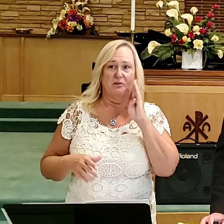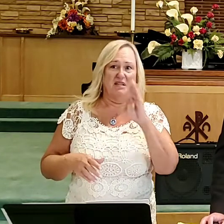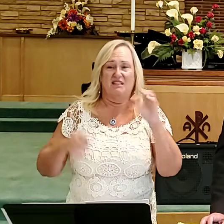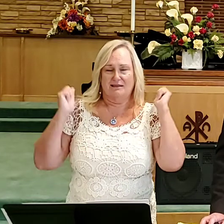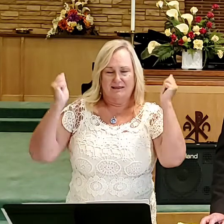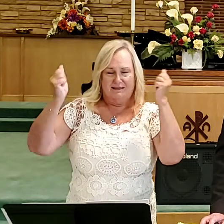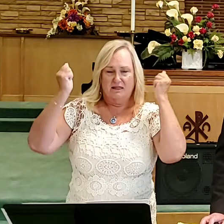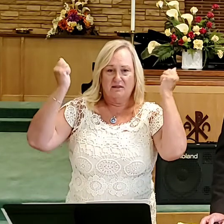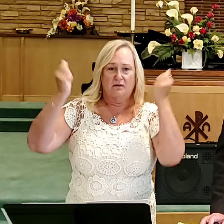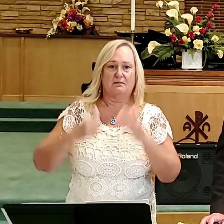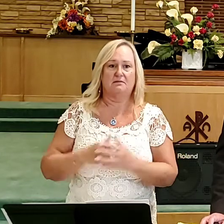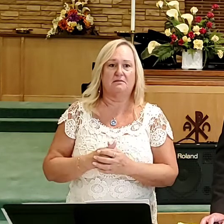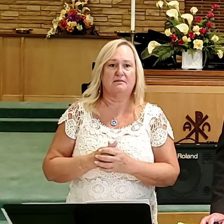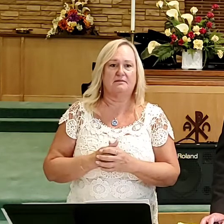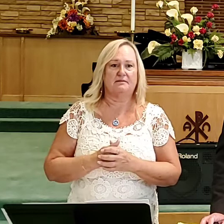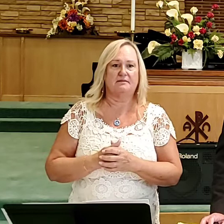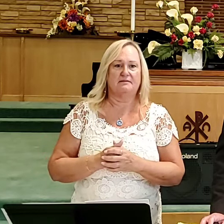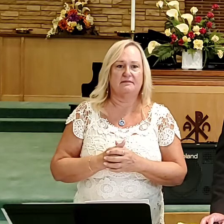be successful.